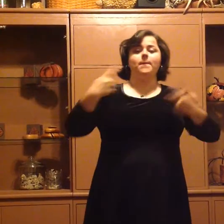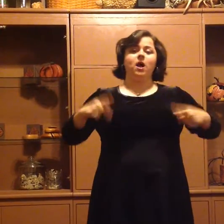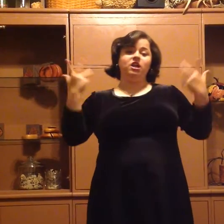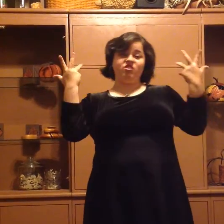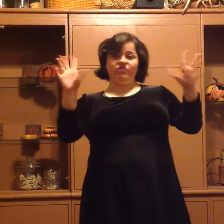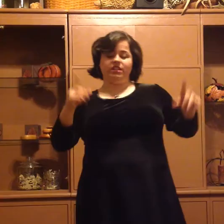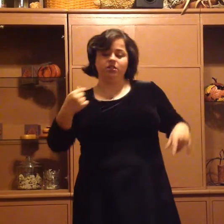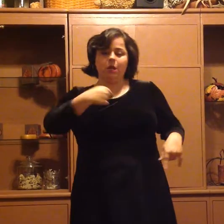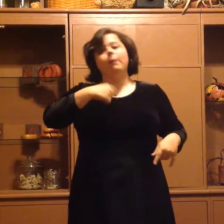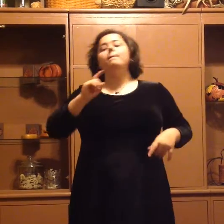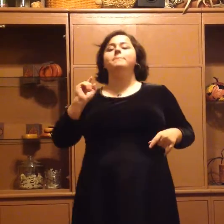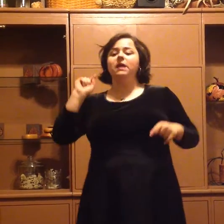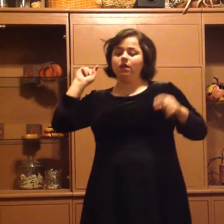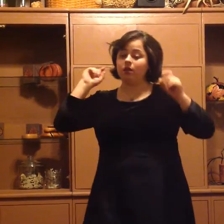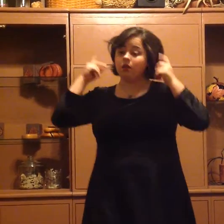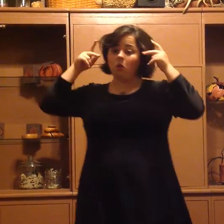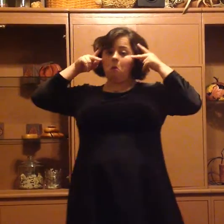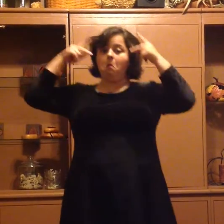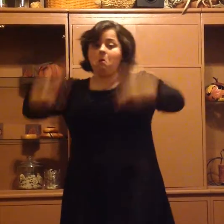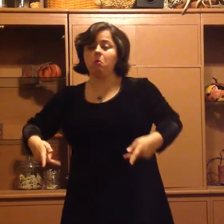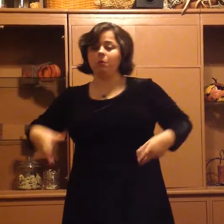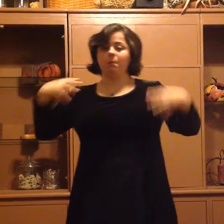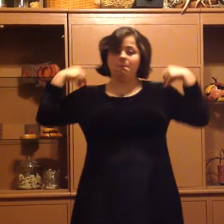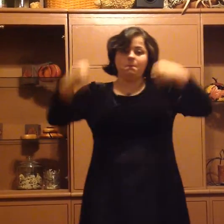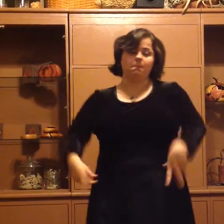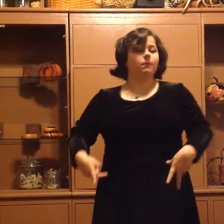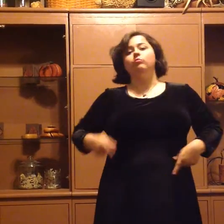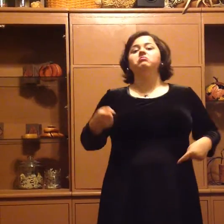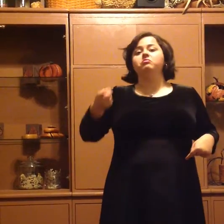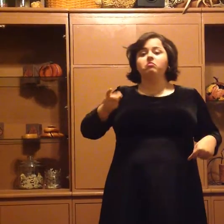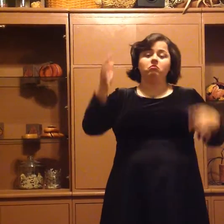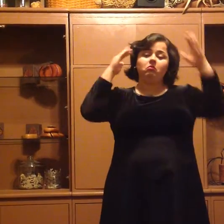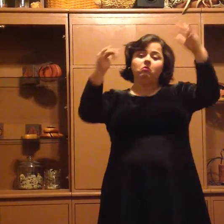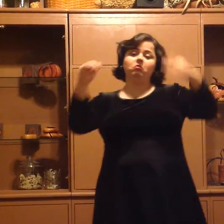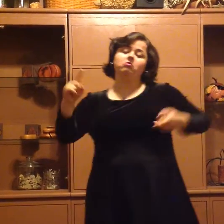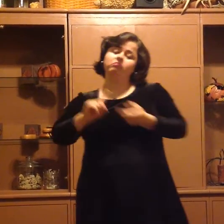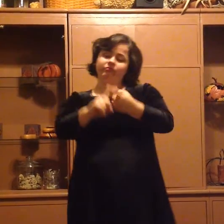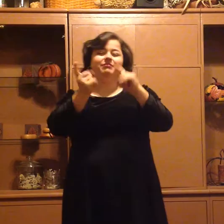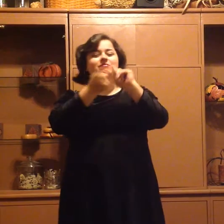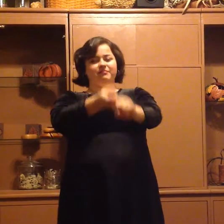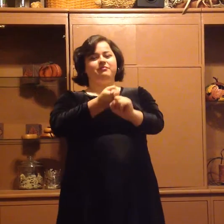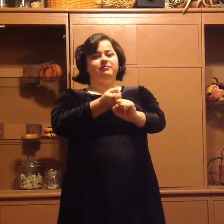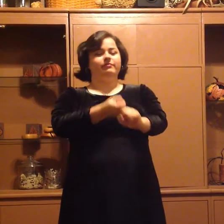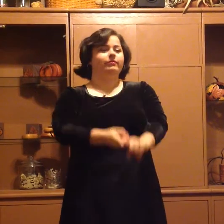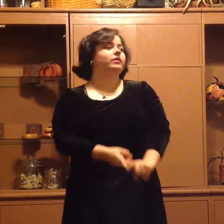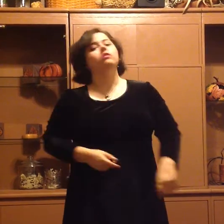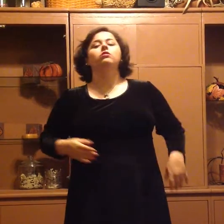them to take off their costumes and masks. And by then, they'll be friends, and all will once